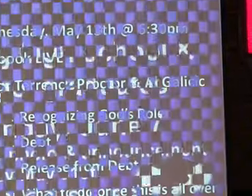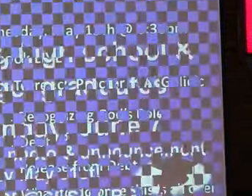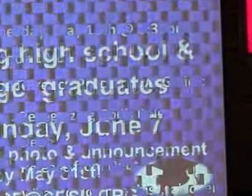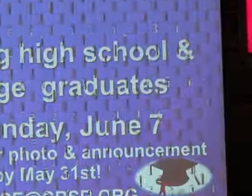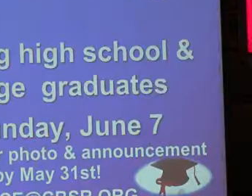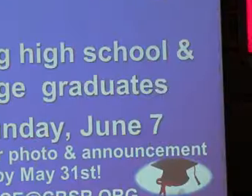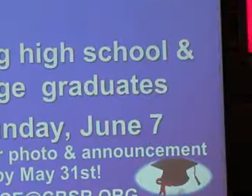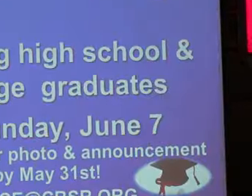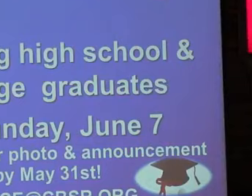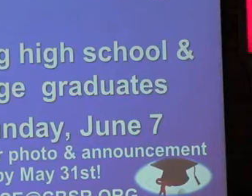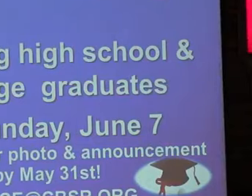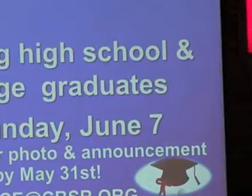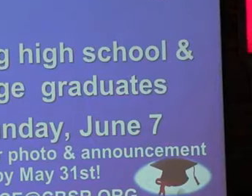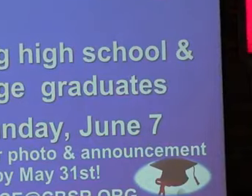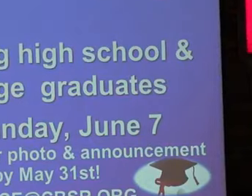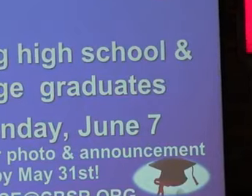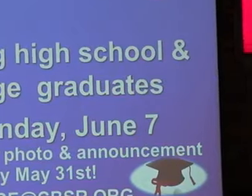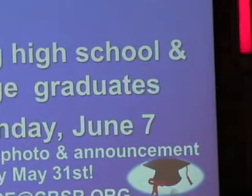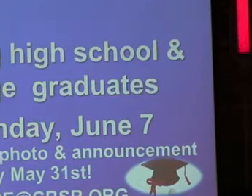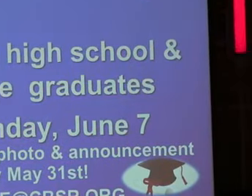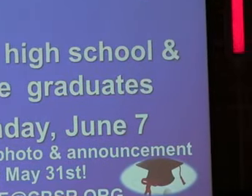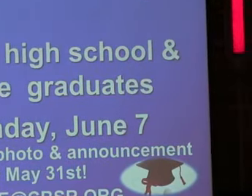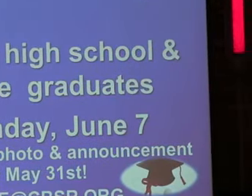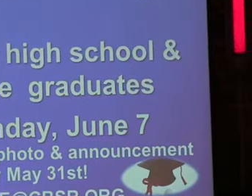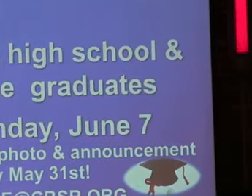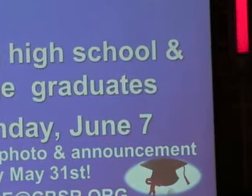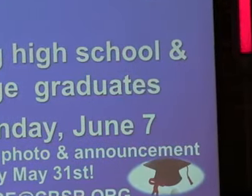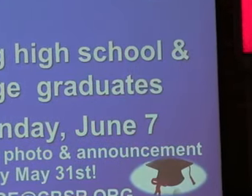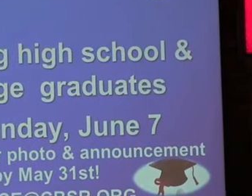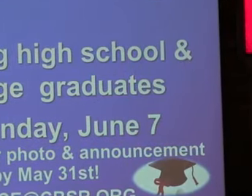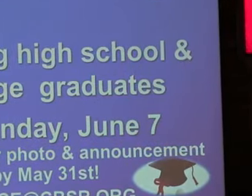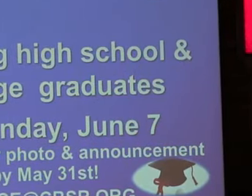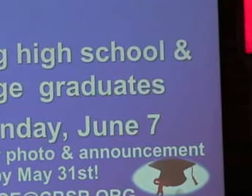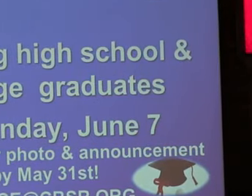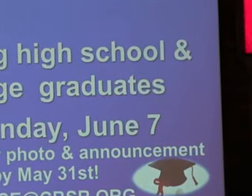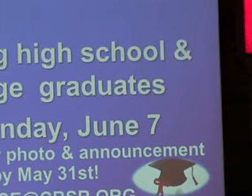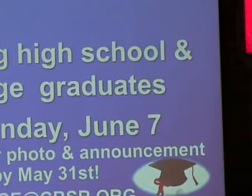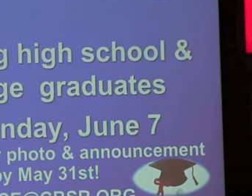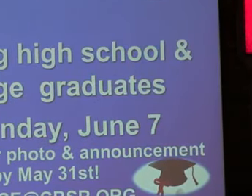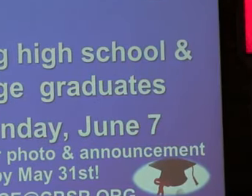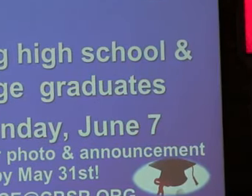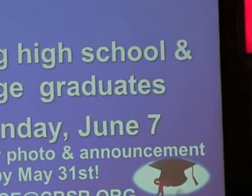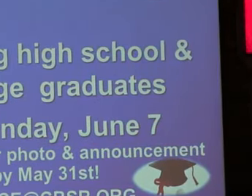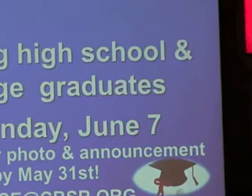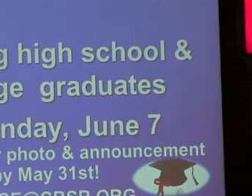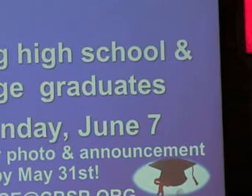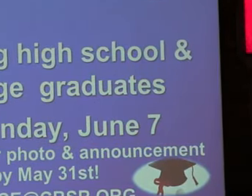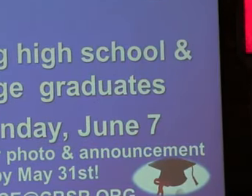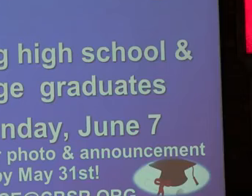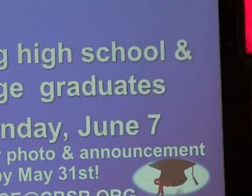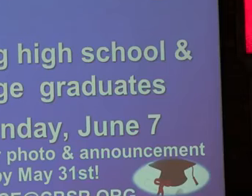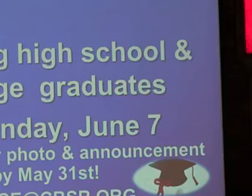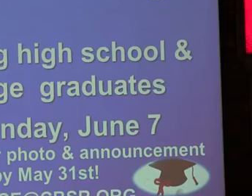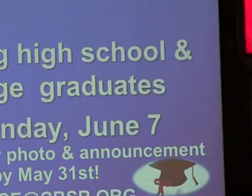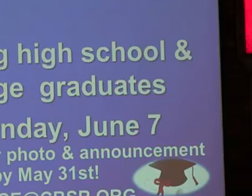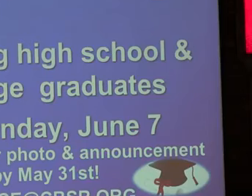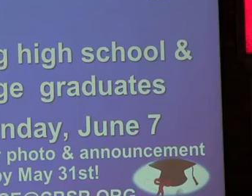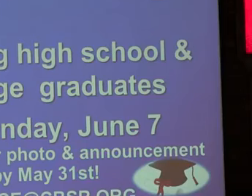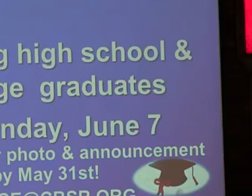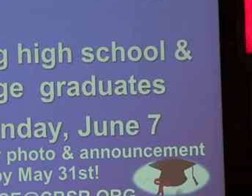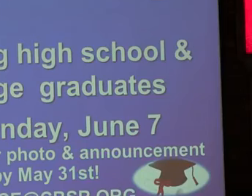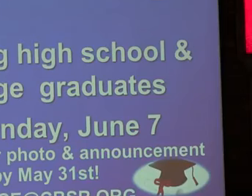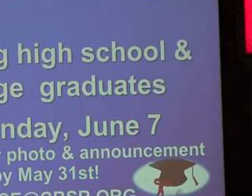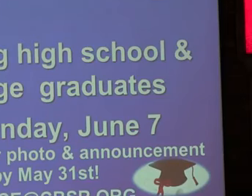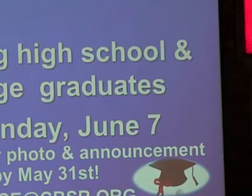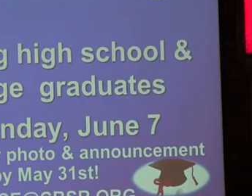child are graduating from high school or college this year, we'd like to know about it. So if you could send us the